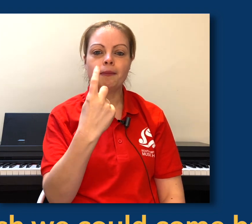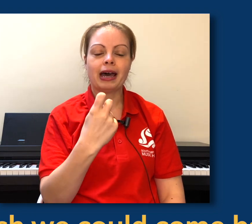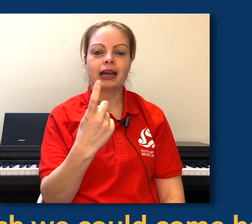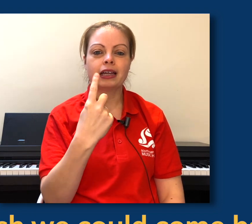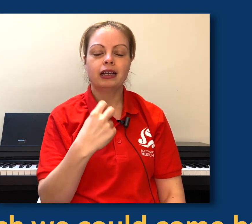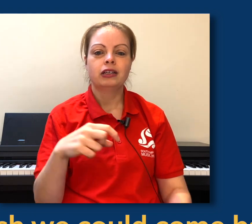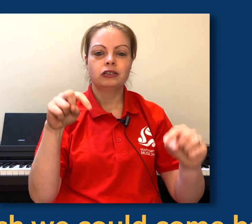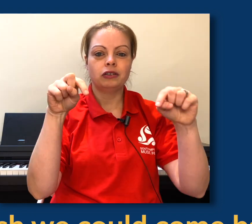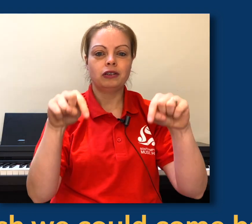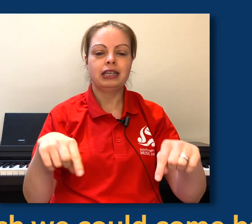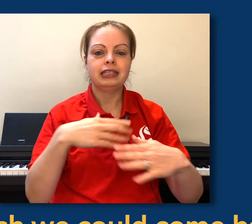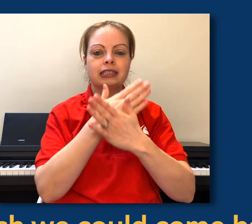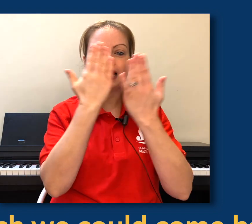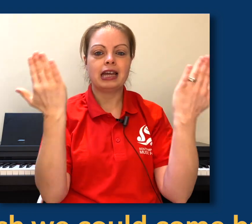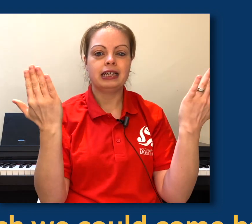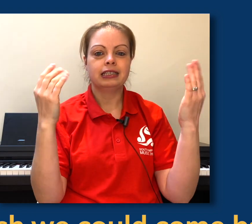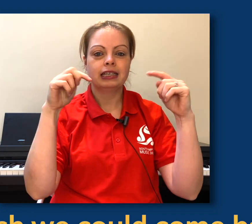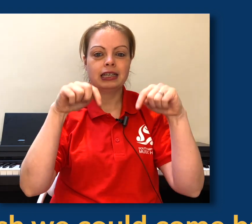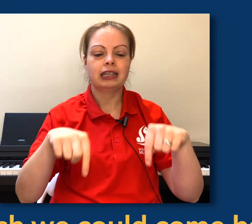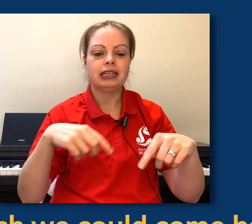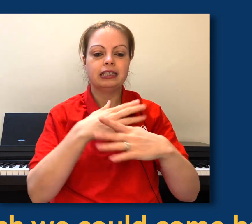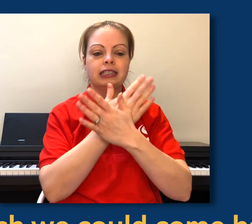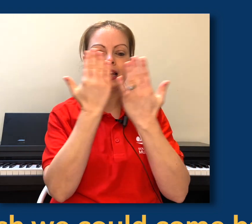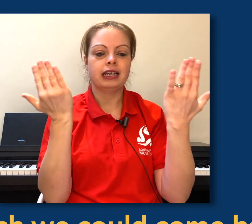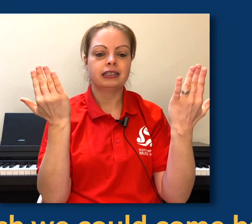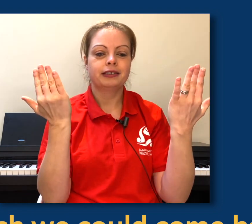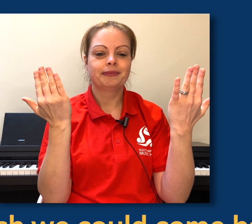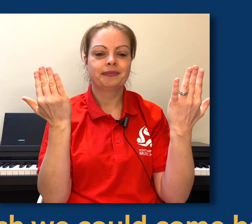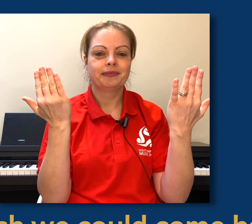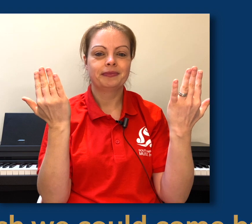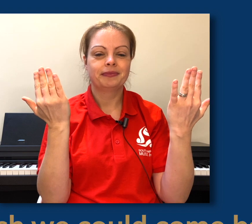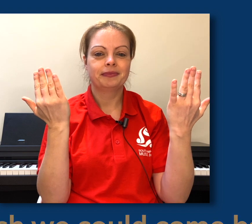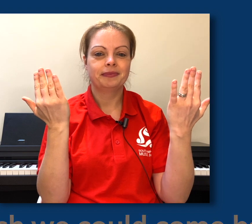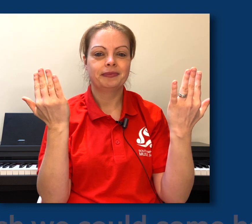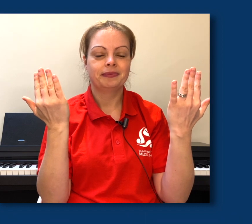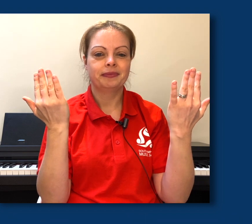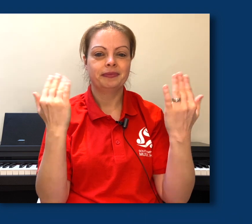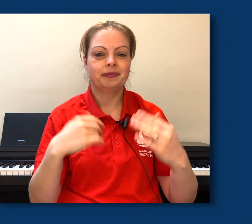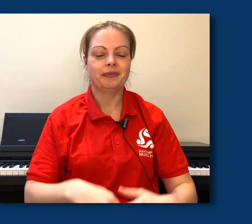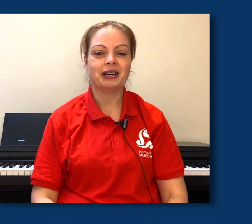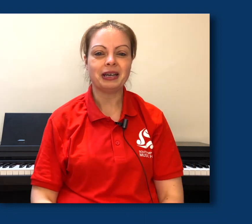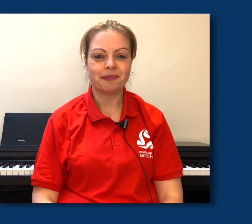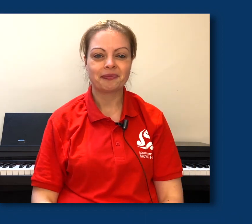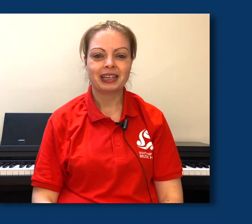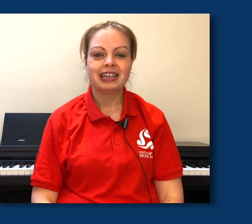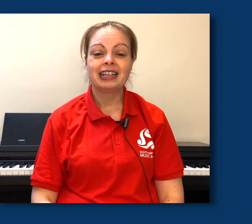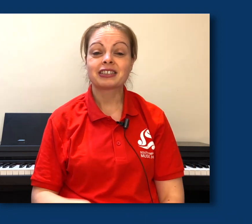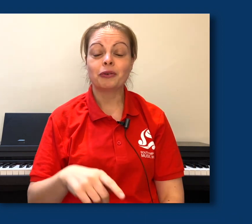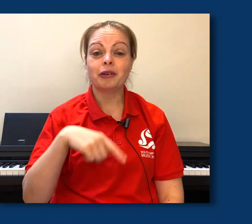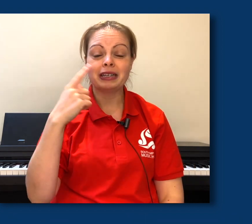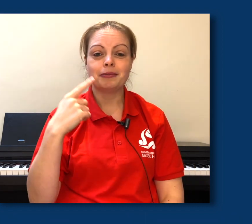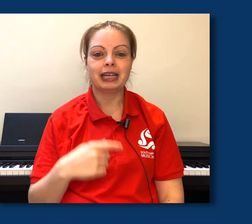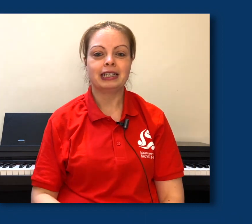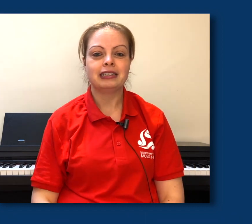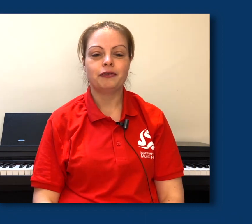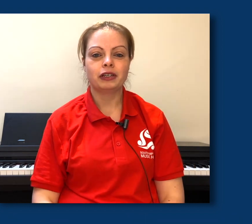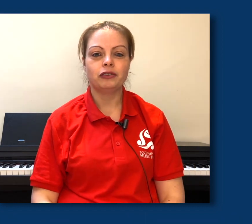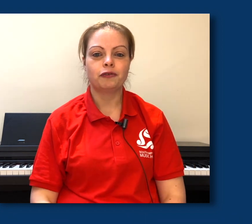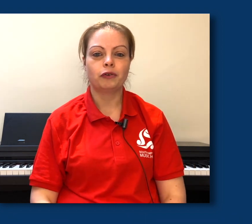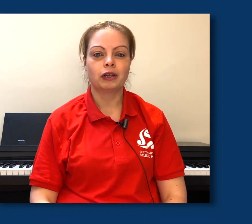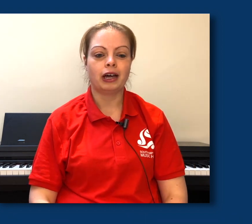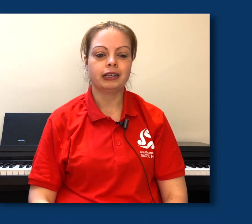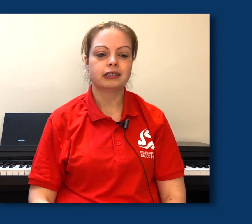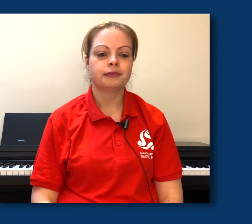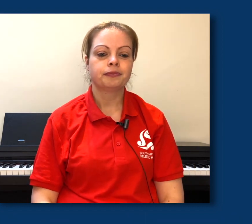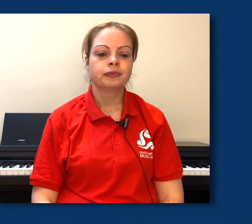could come back to these days, these days. Well done. Let's go all the way back to the beginning and see if we can